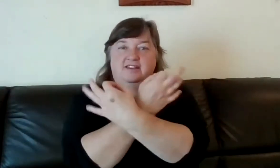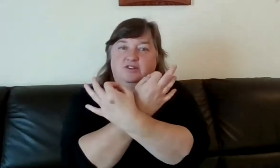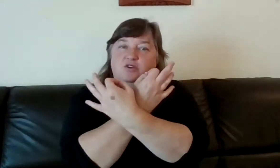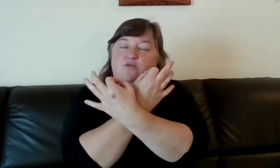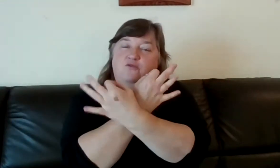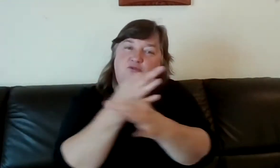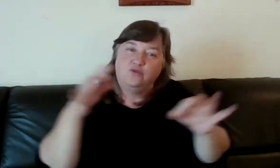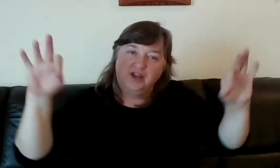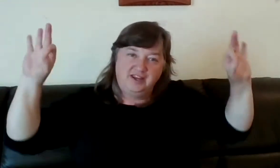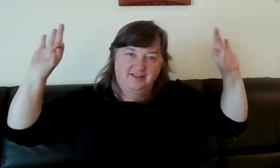So free.